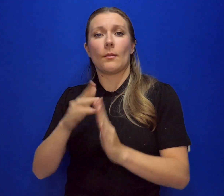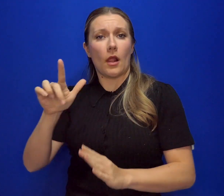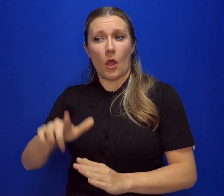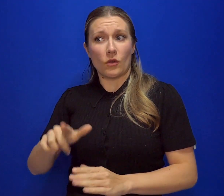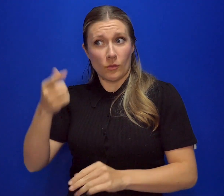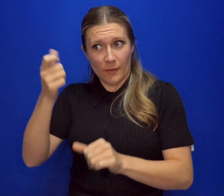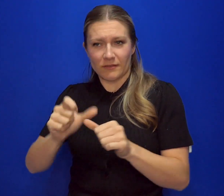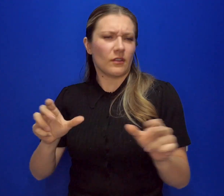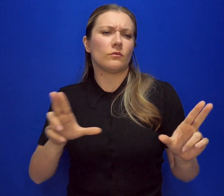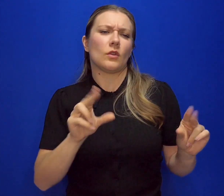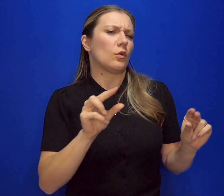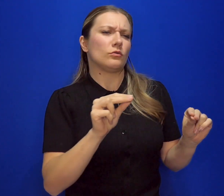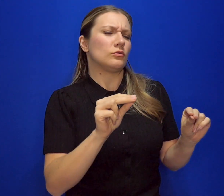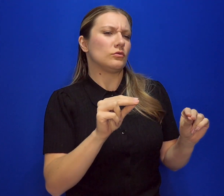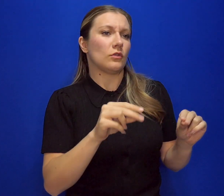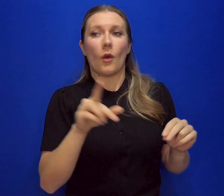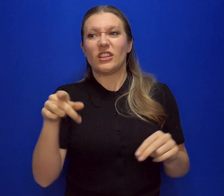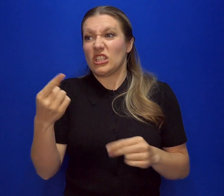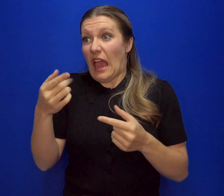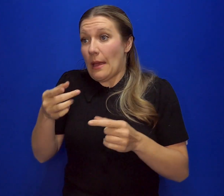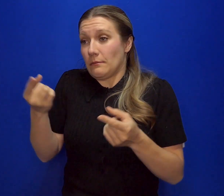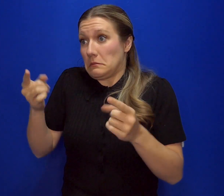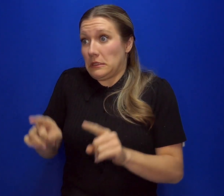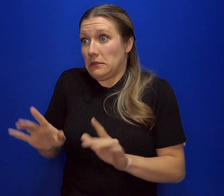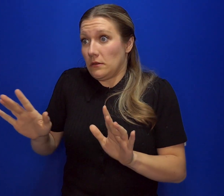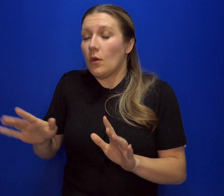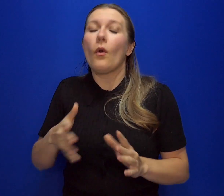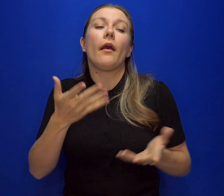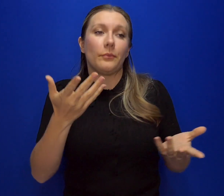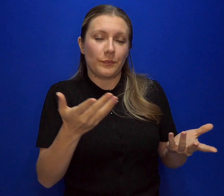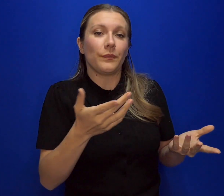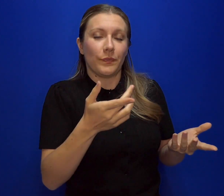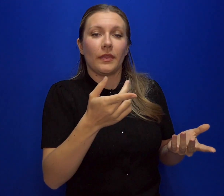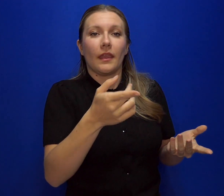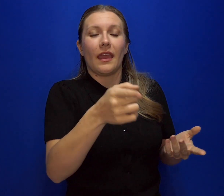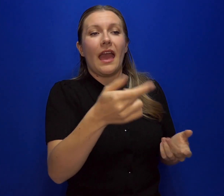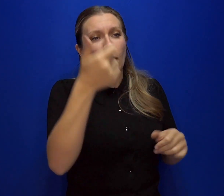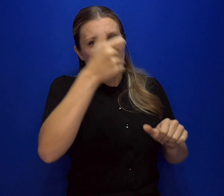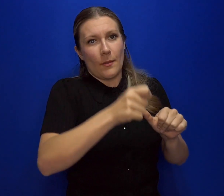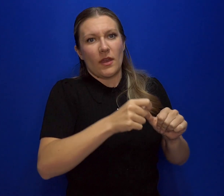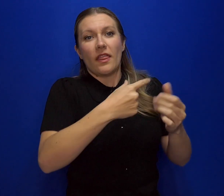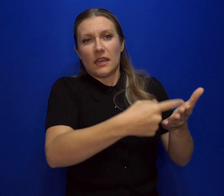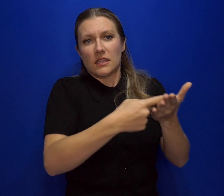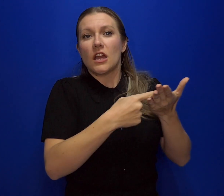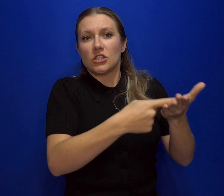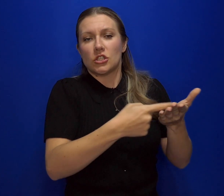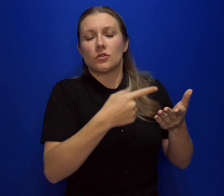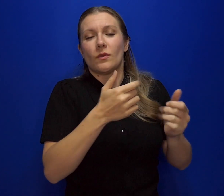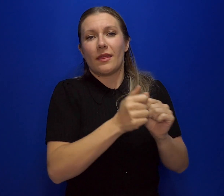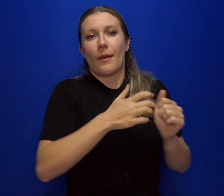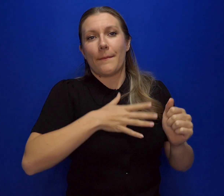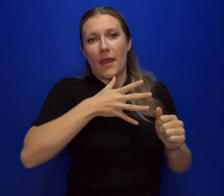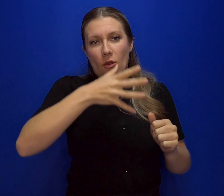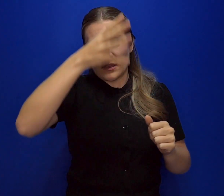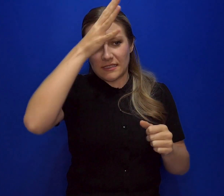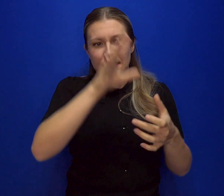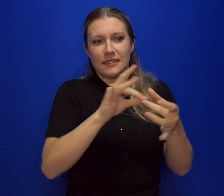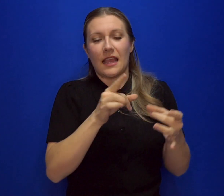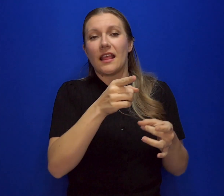low while you're here? Do you remember? No. Oh, okay. It just happened. No. And then you realized. I do. Well, they did say that. I remember the discussion, with my parents. We would like